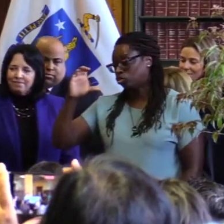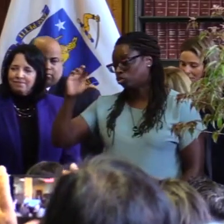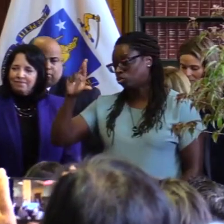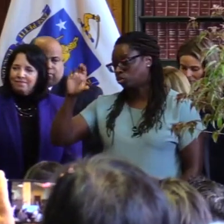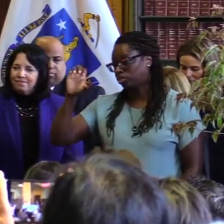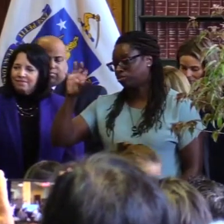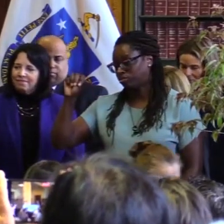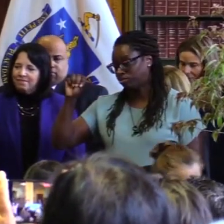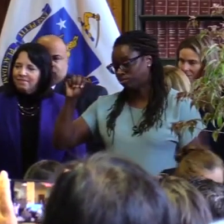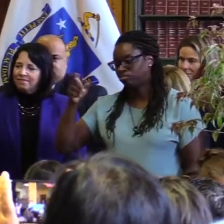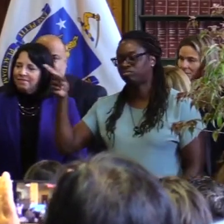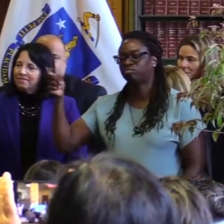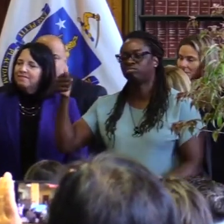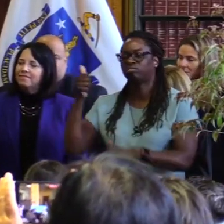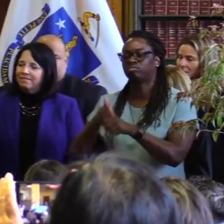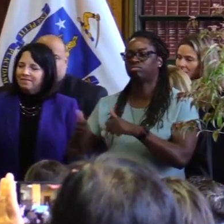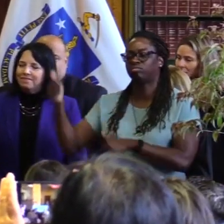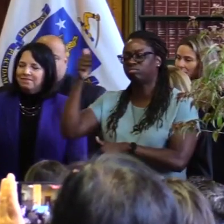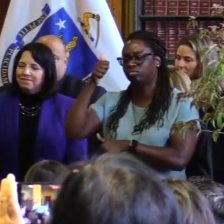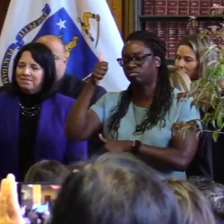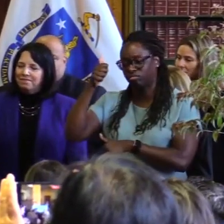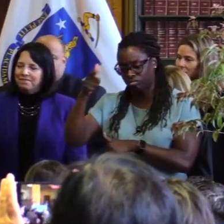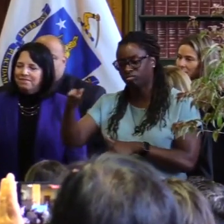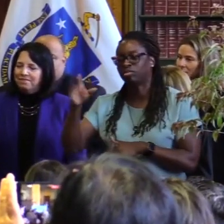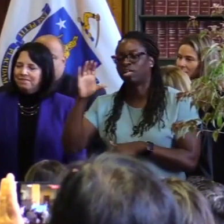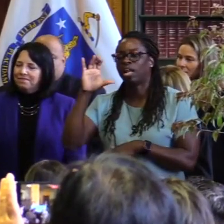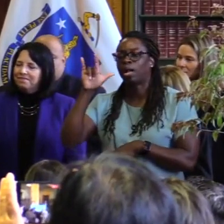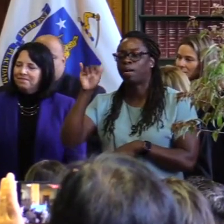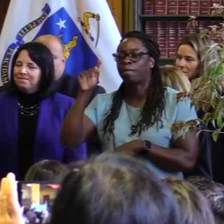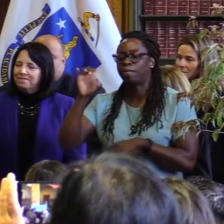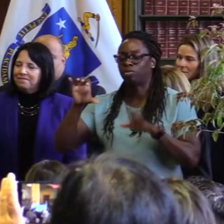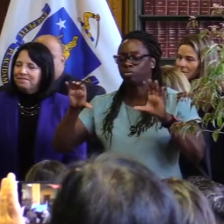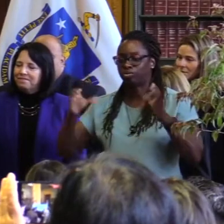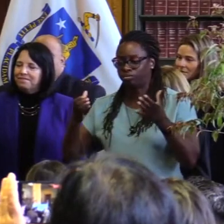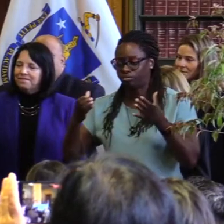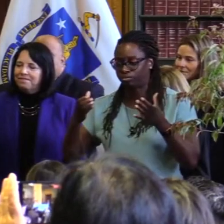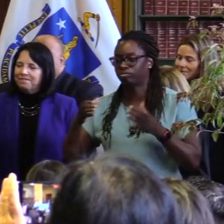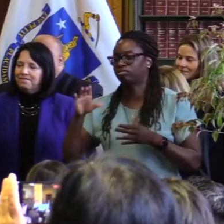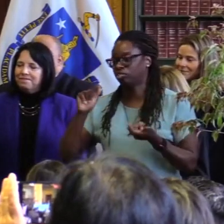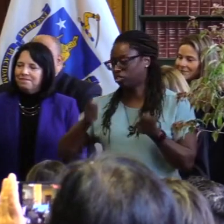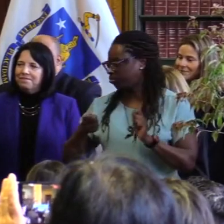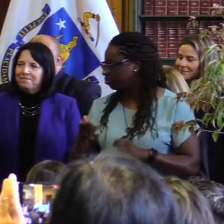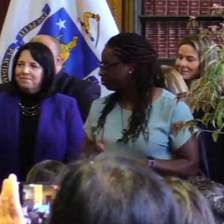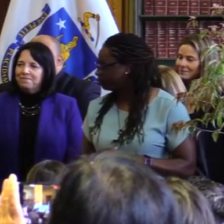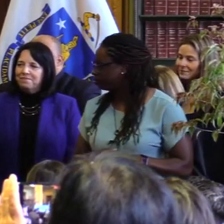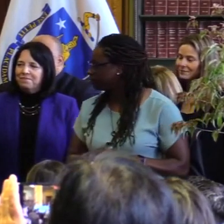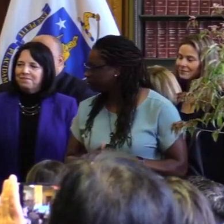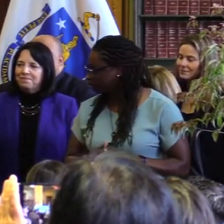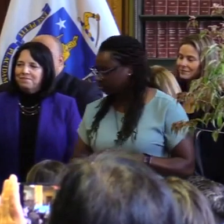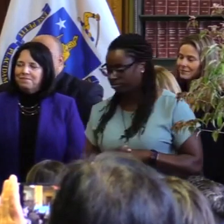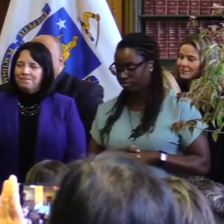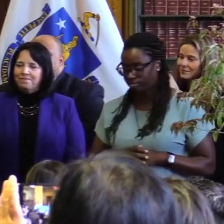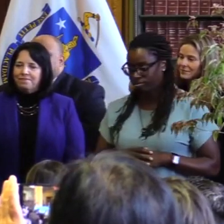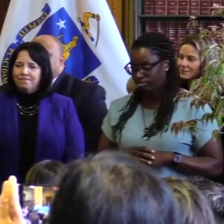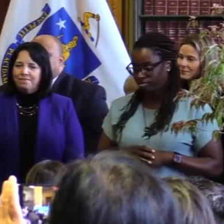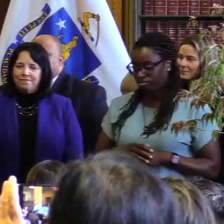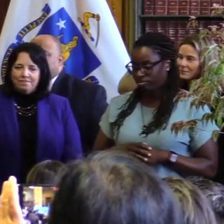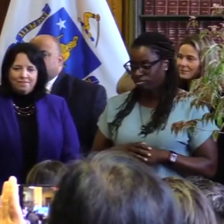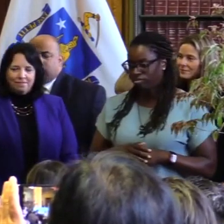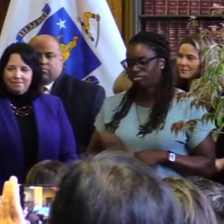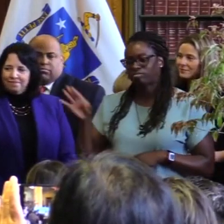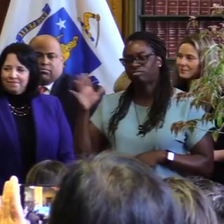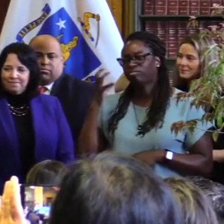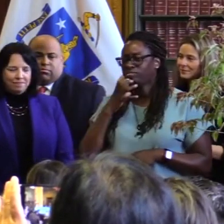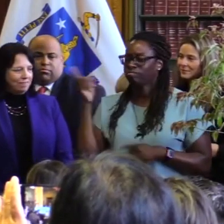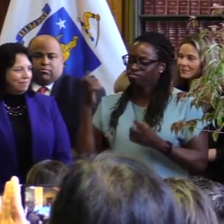Change, a longtime champion for really strong, bold environmental policy here in Massachusetts. We